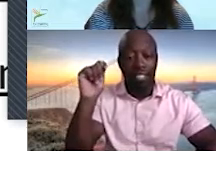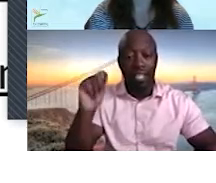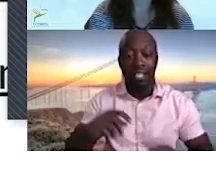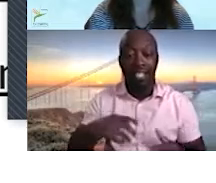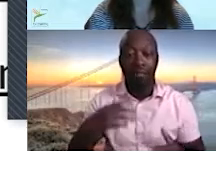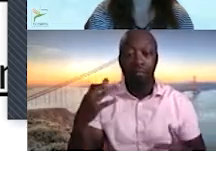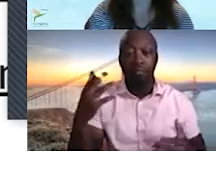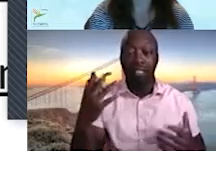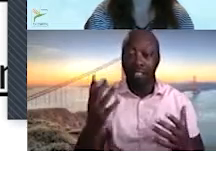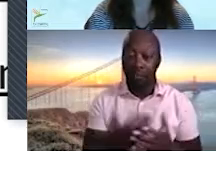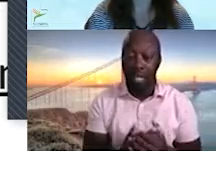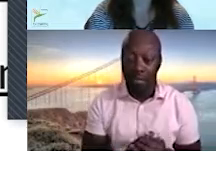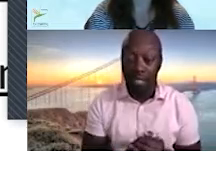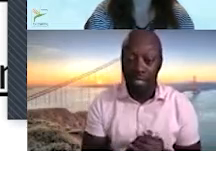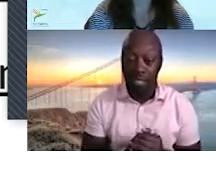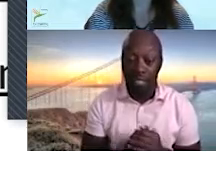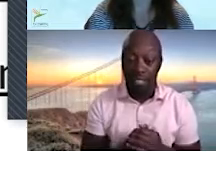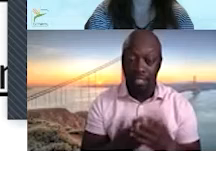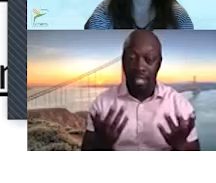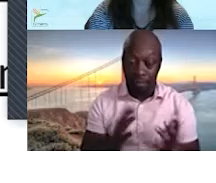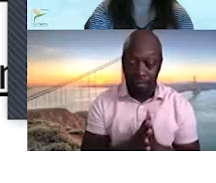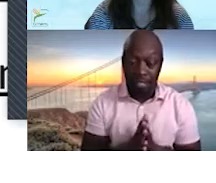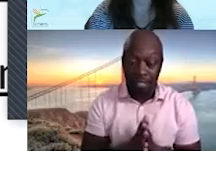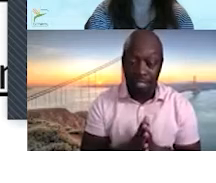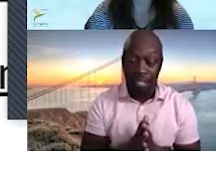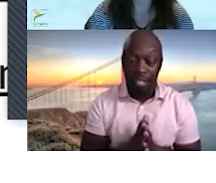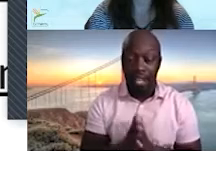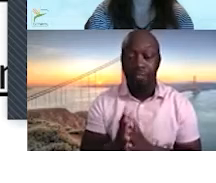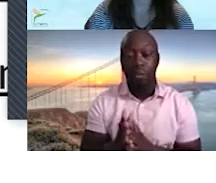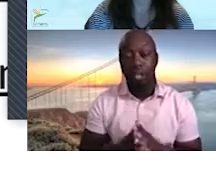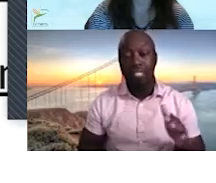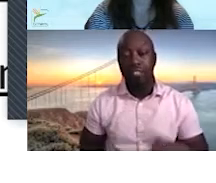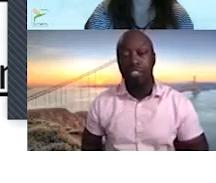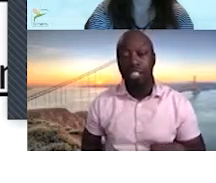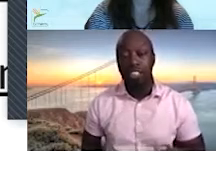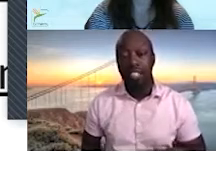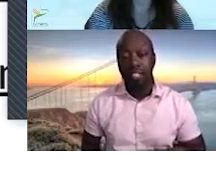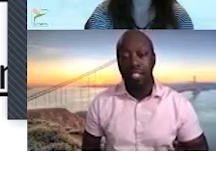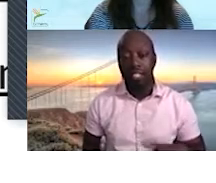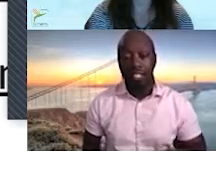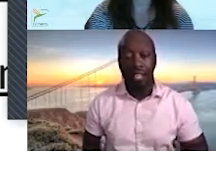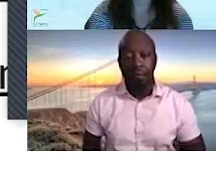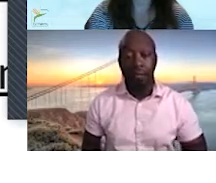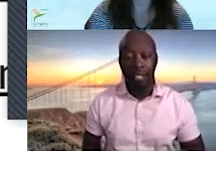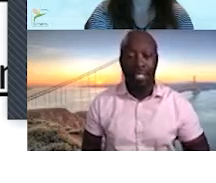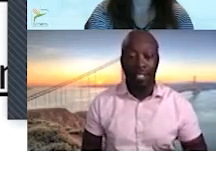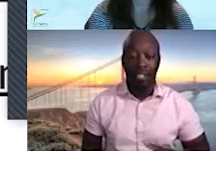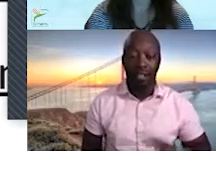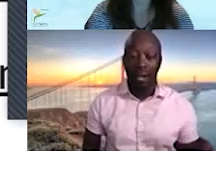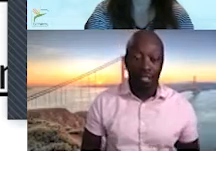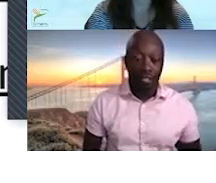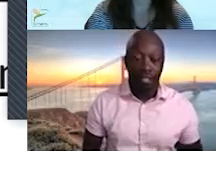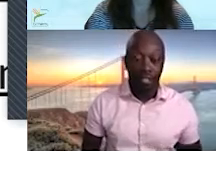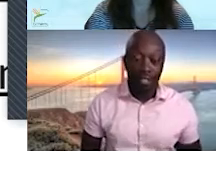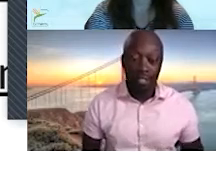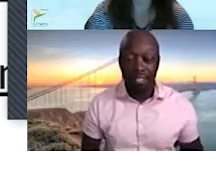this. And some babies, a lot of babies, after a while, they'll start touching their diaper when they're